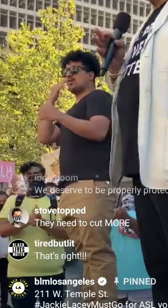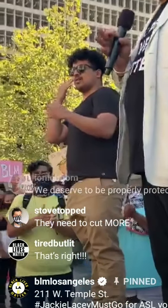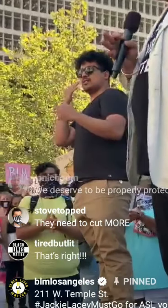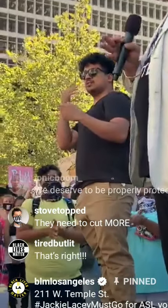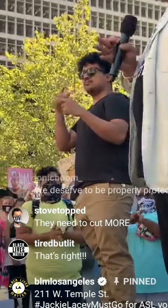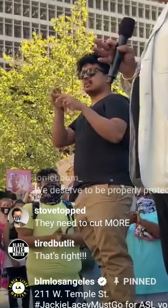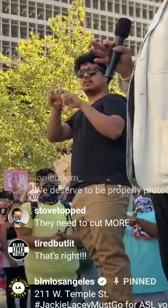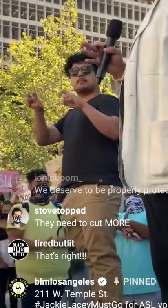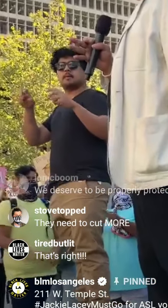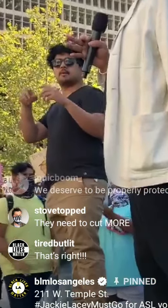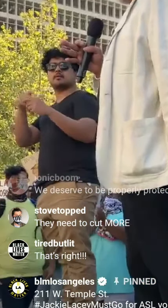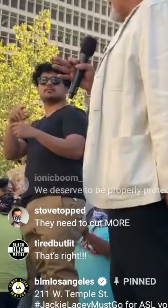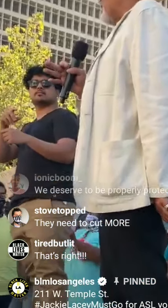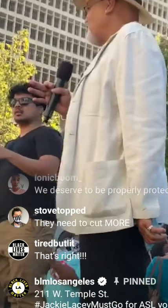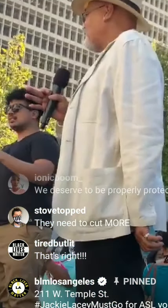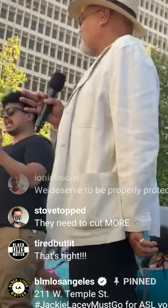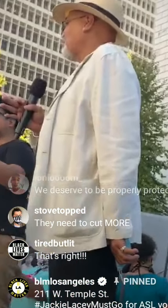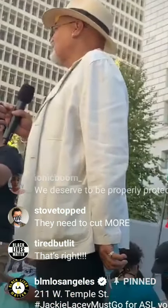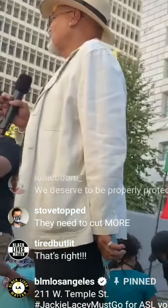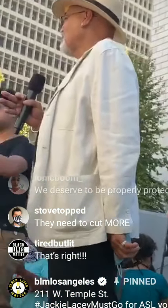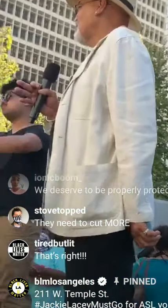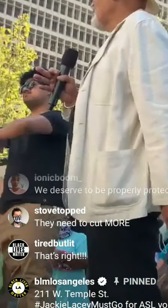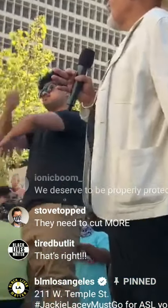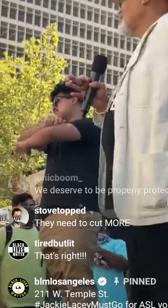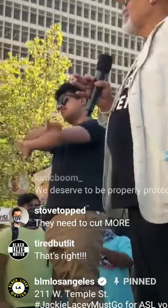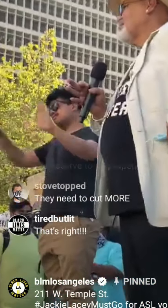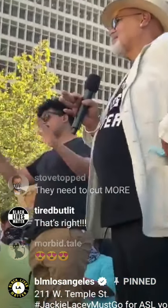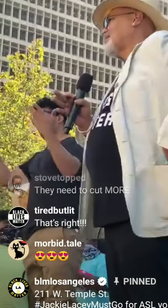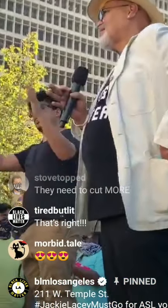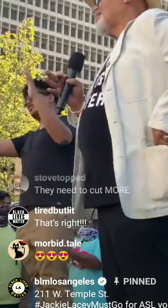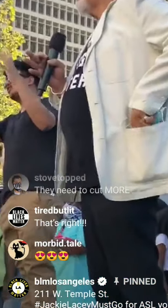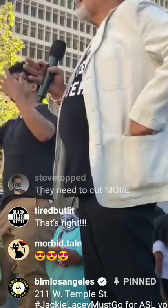to start shutting down Men's Central Jail.